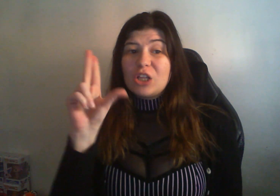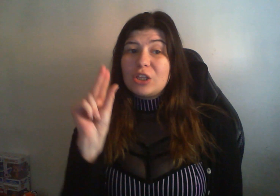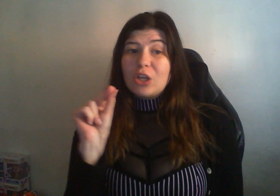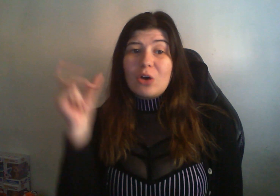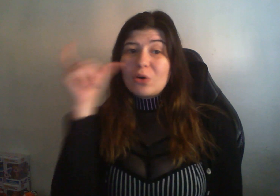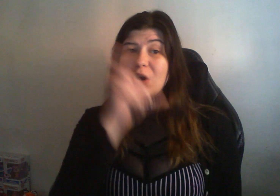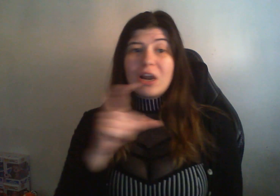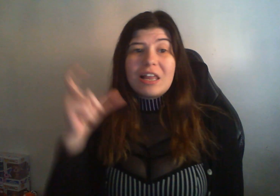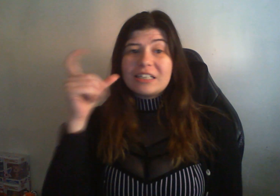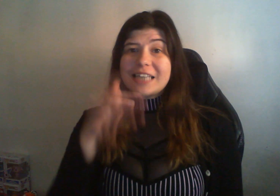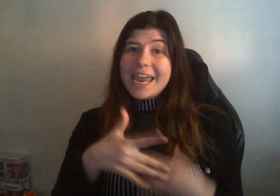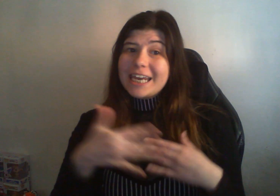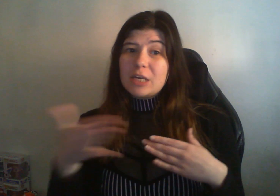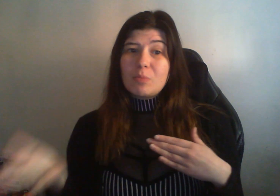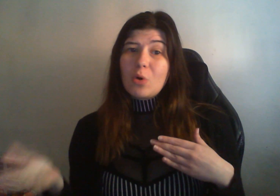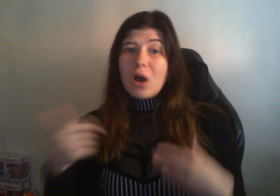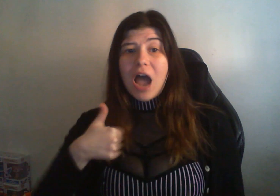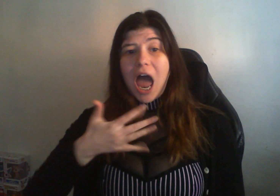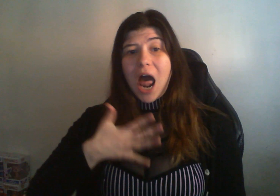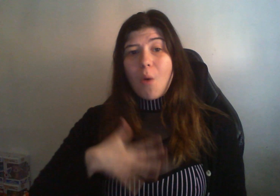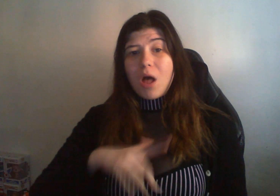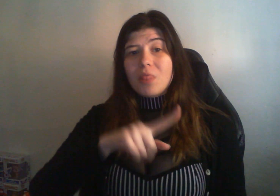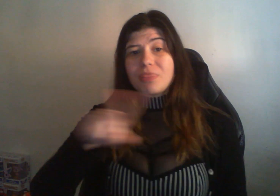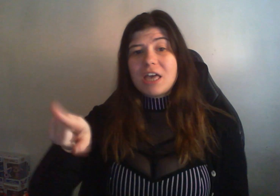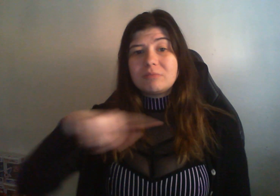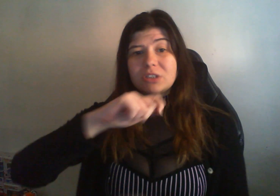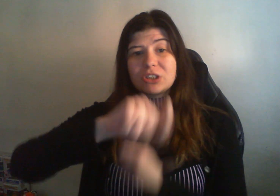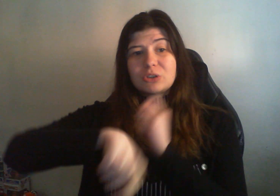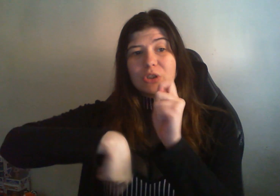no colours anymore, I want them to be.